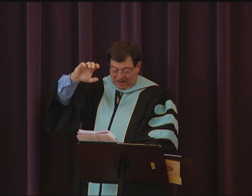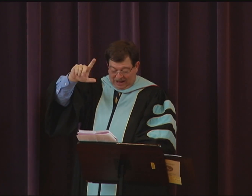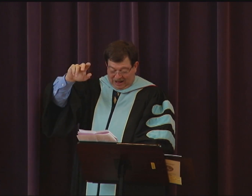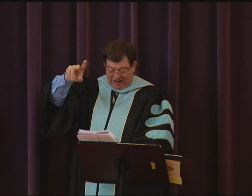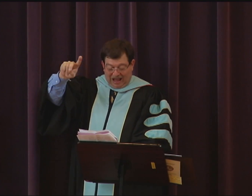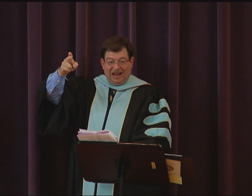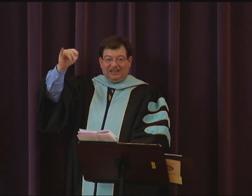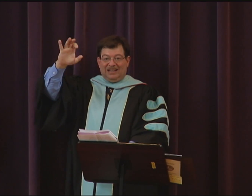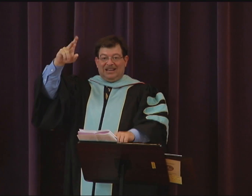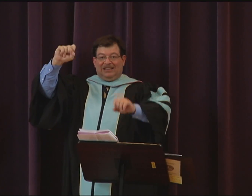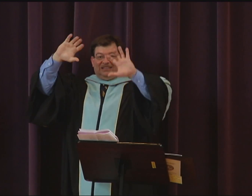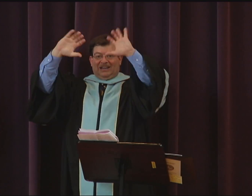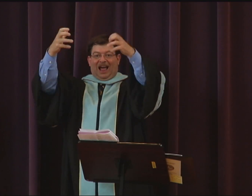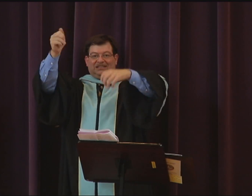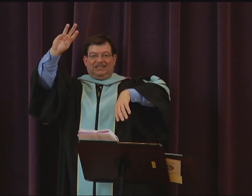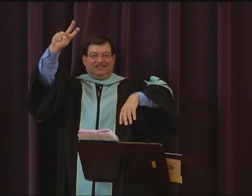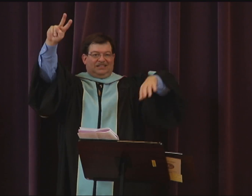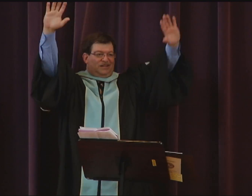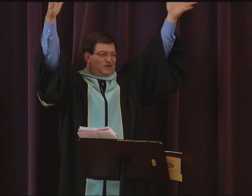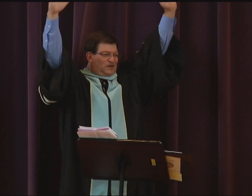Next, Shirley Hicks.